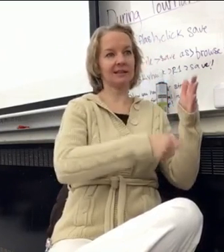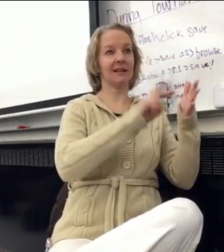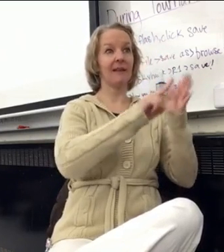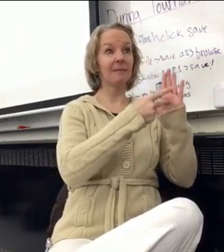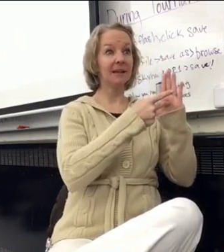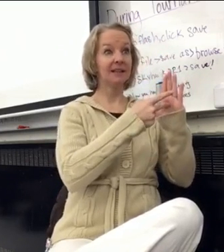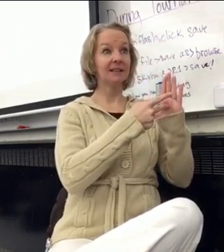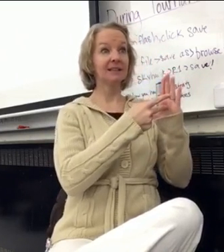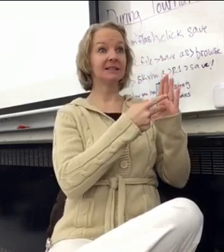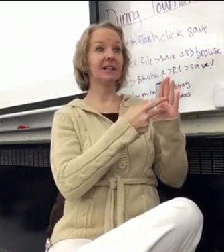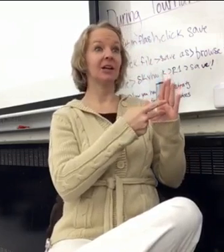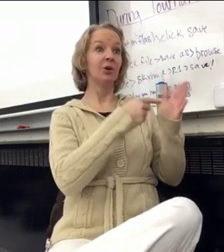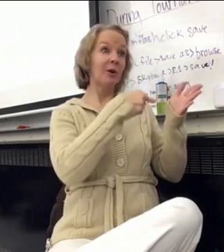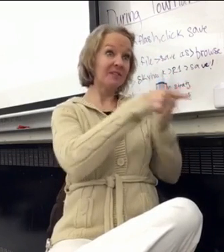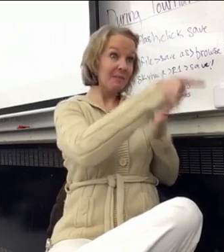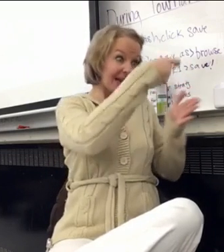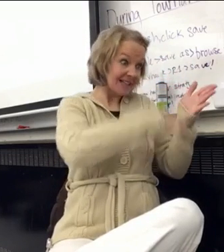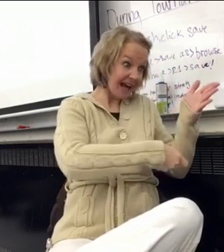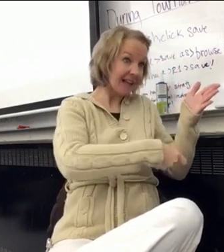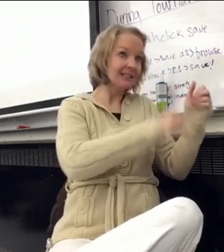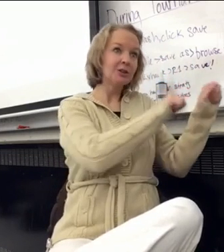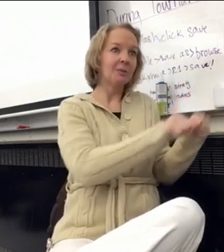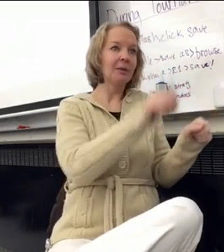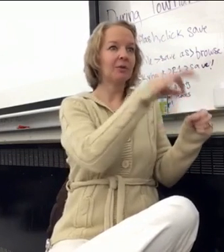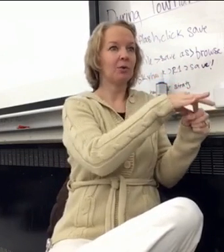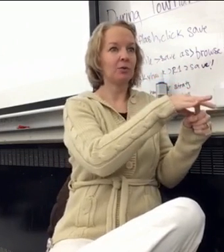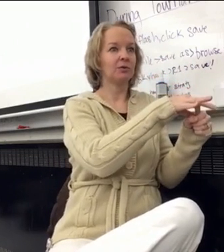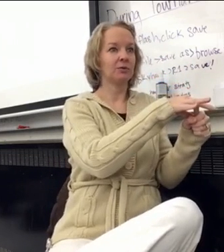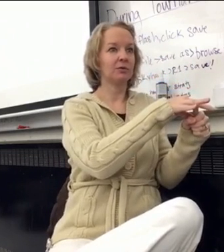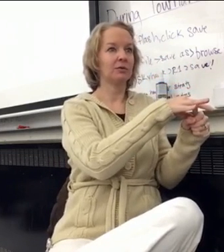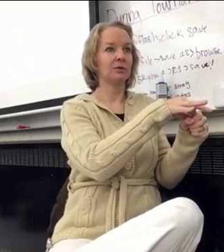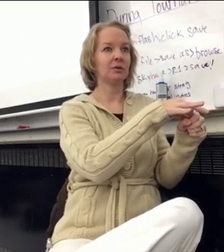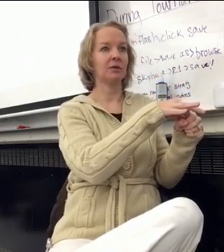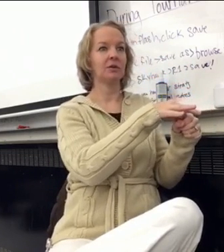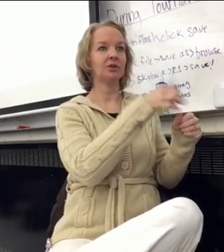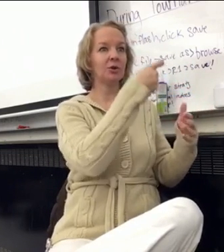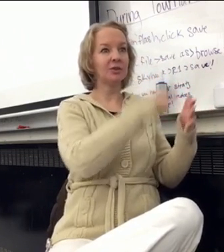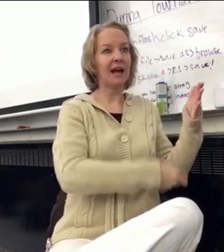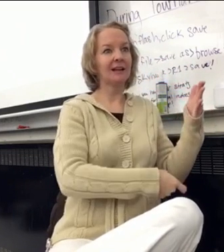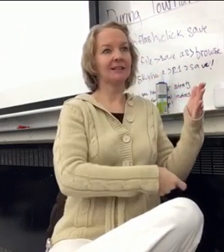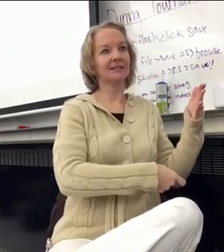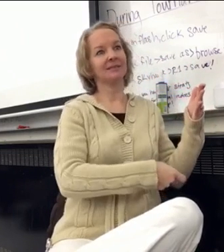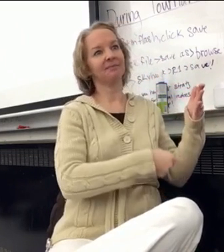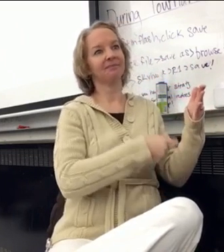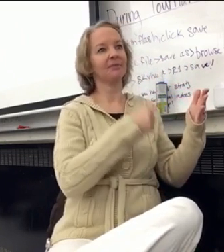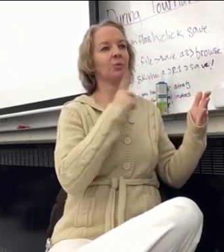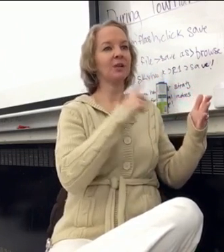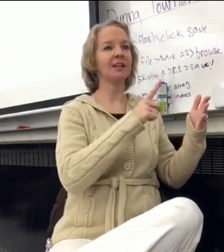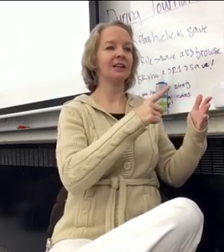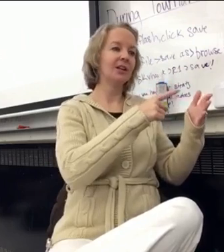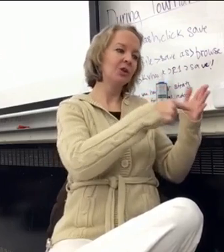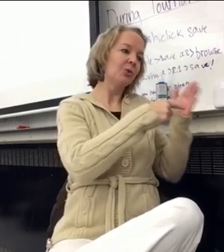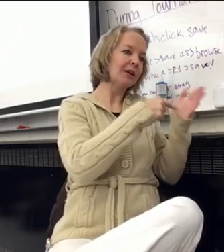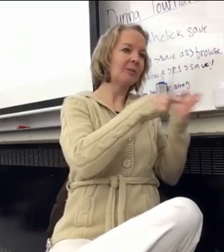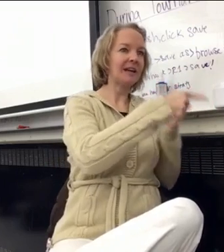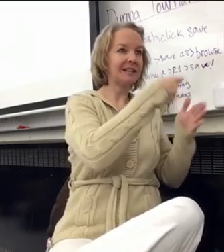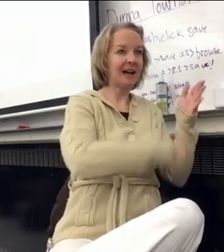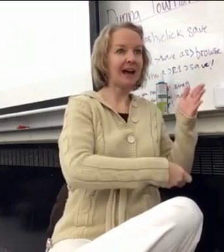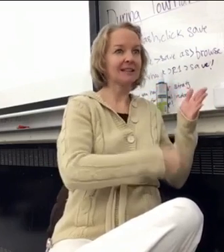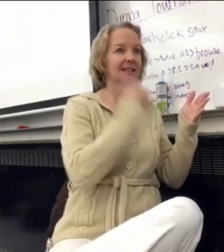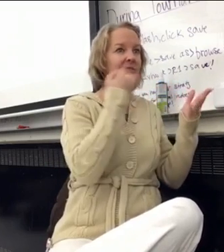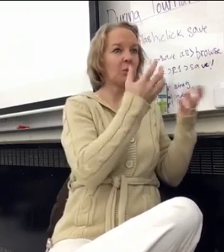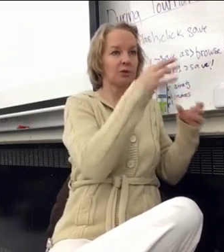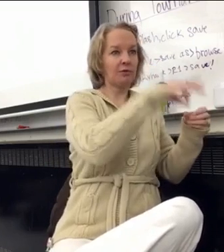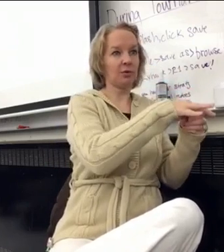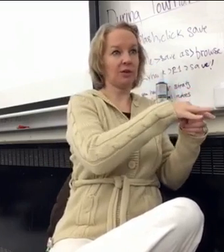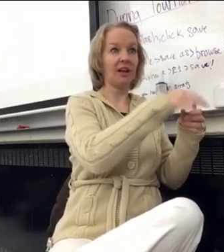a tax in order to be able to vote. So if you will highlight tax levied on the right to vote. Now these